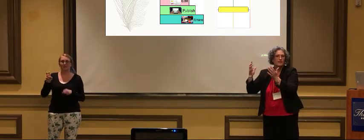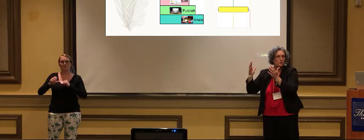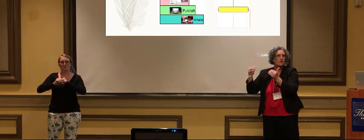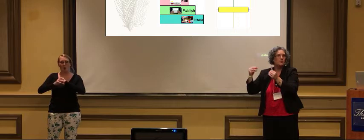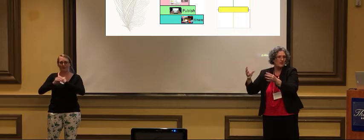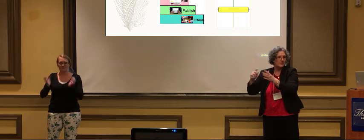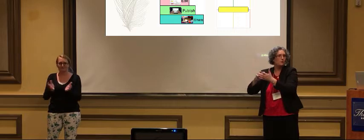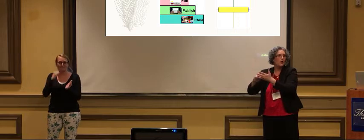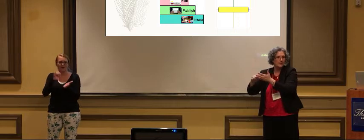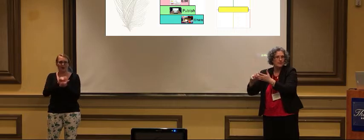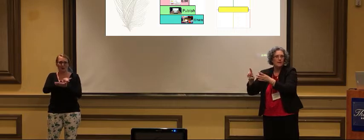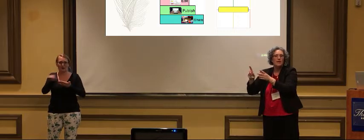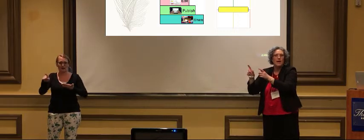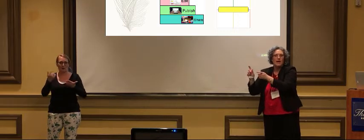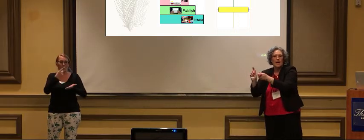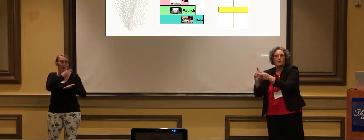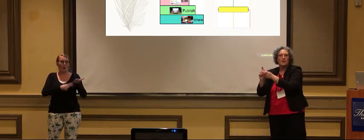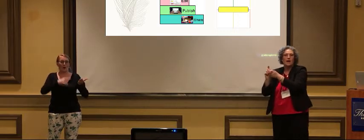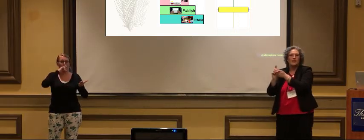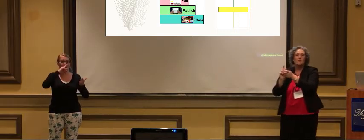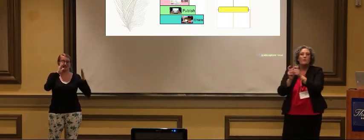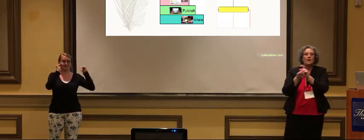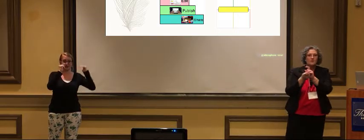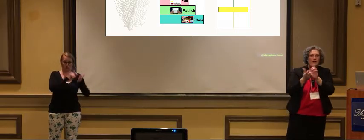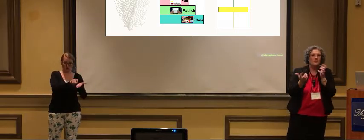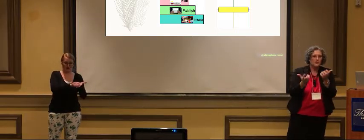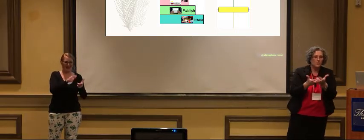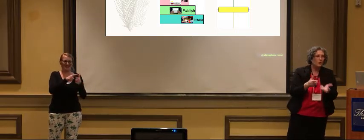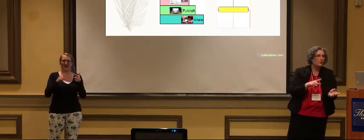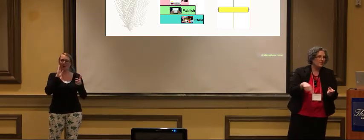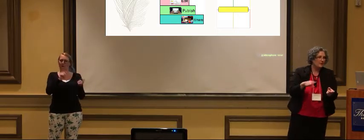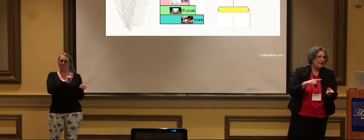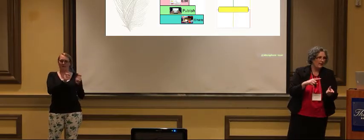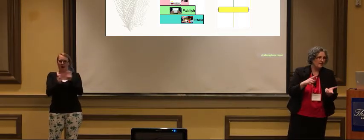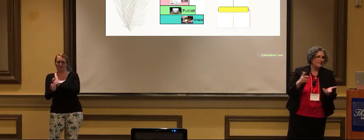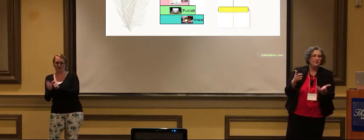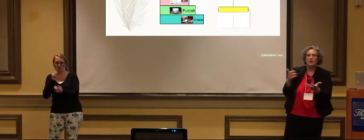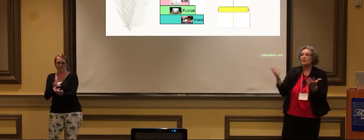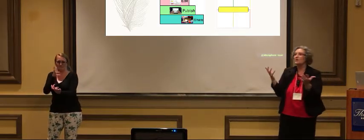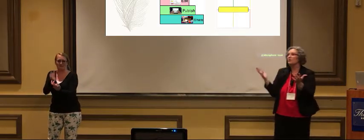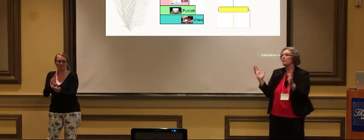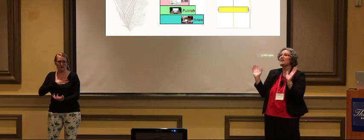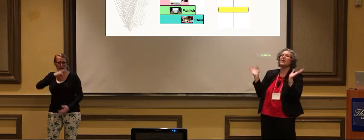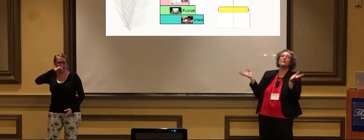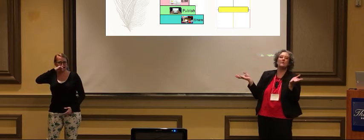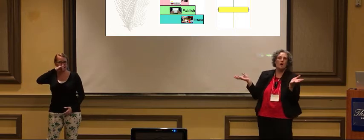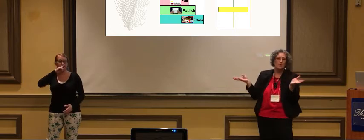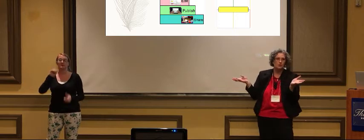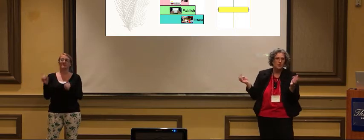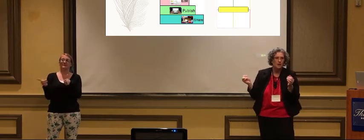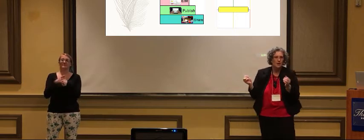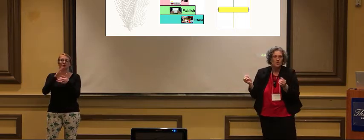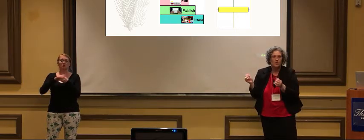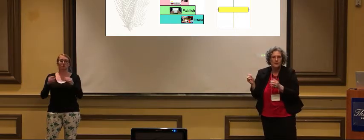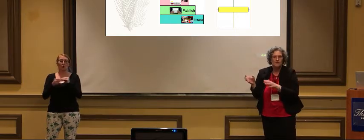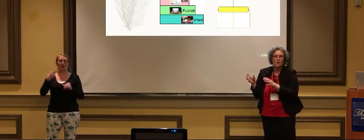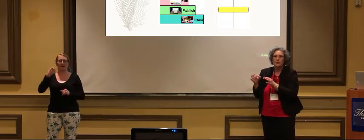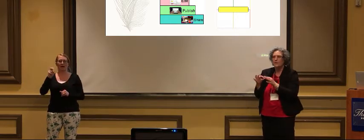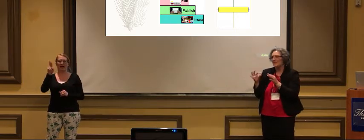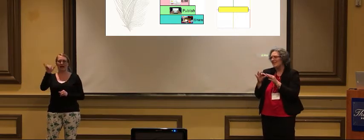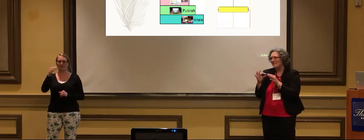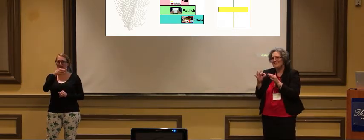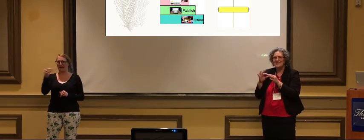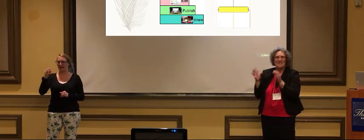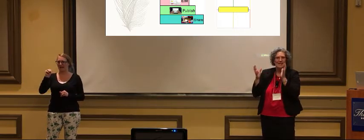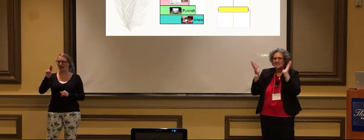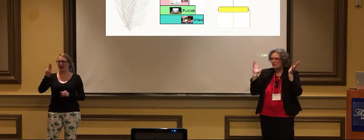that the kids were expected to write, and I would kind of modify them as appropriate to my kids. Our first story was Henry and Mudge, right? So